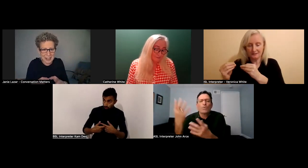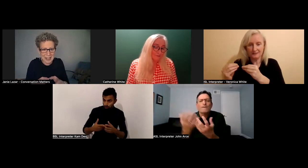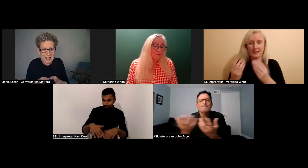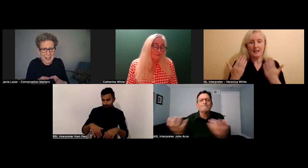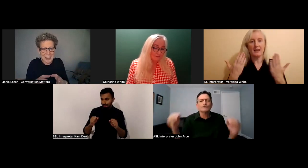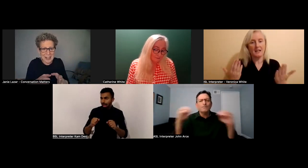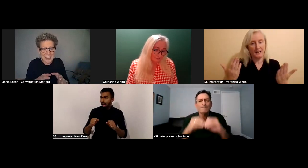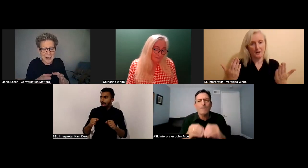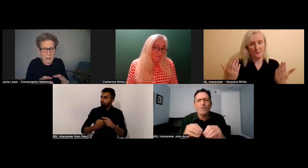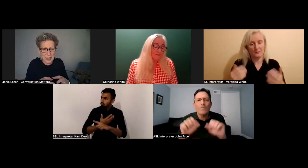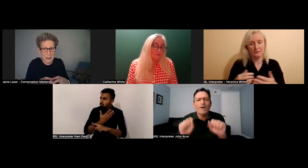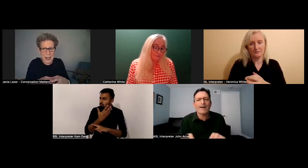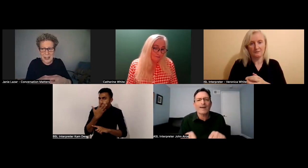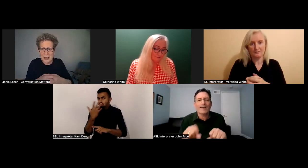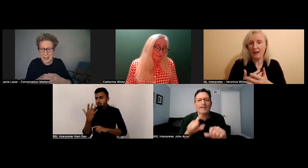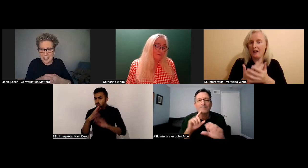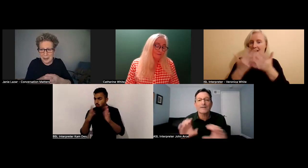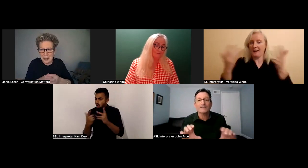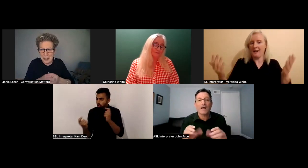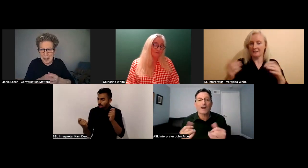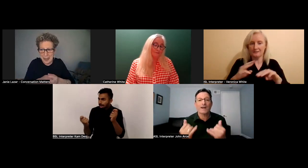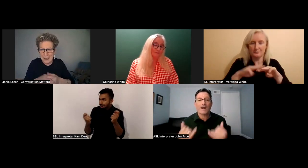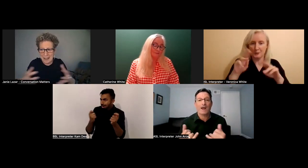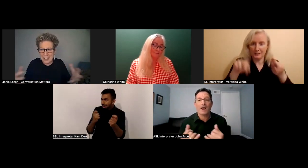done with greater